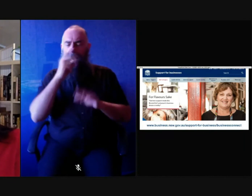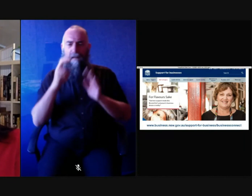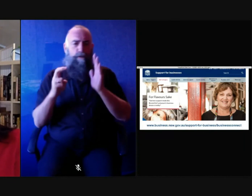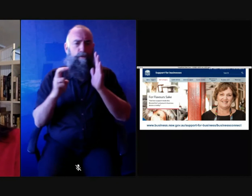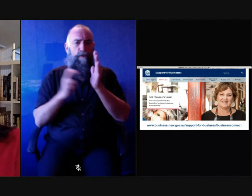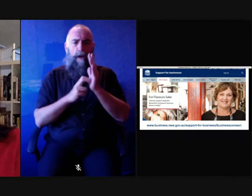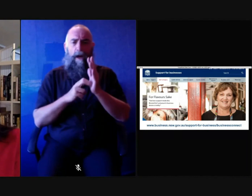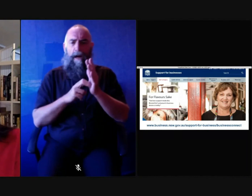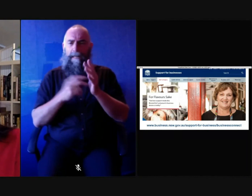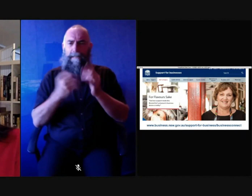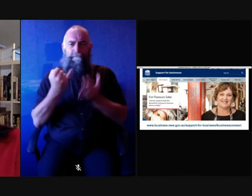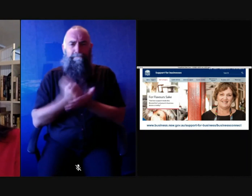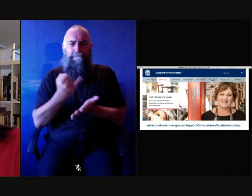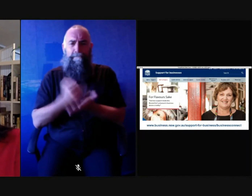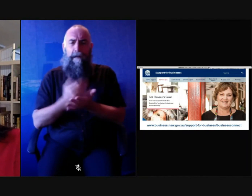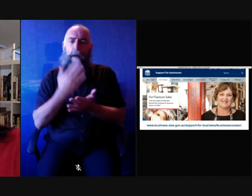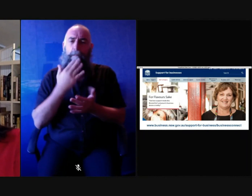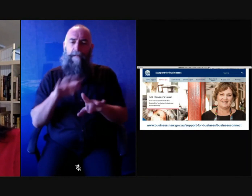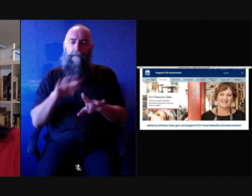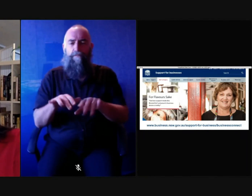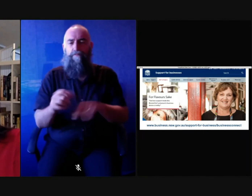email us,